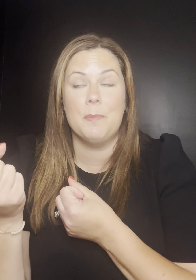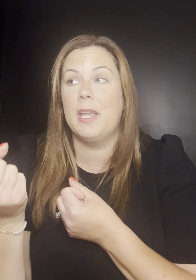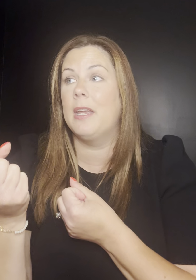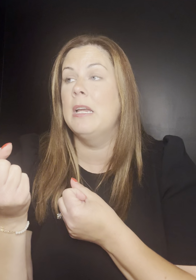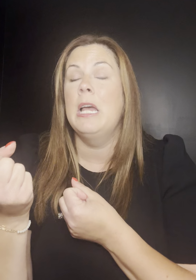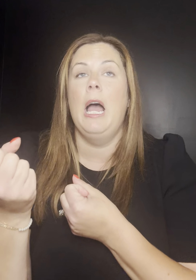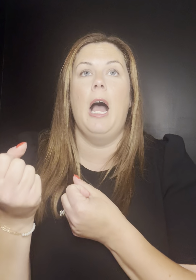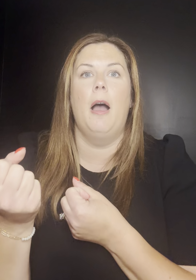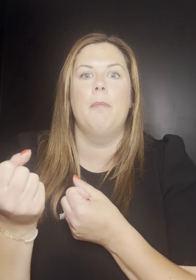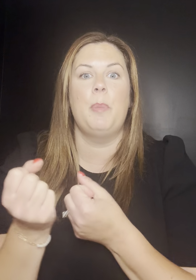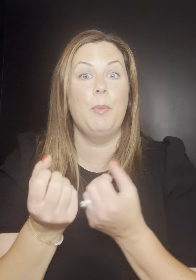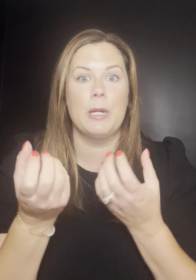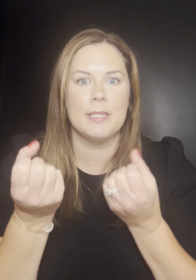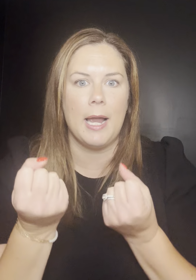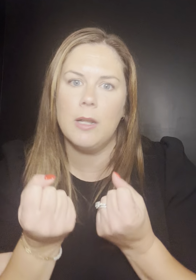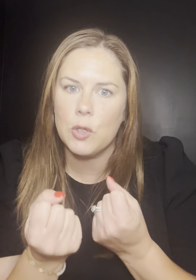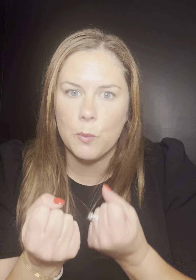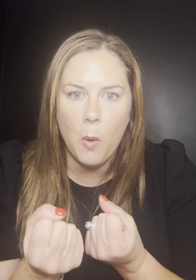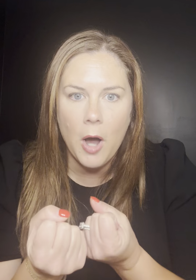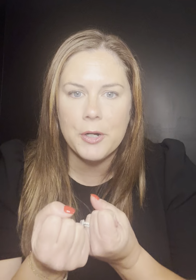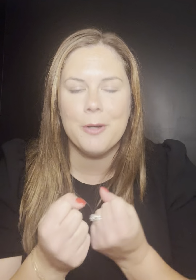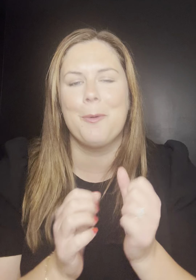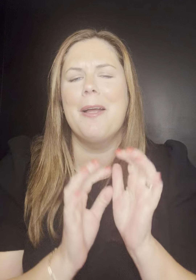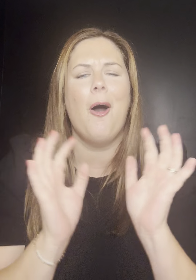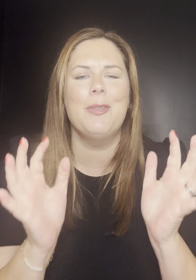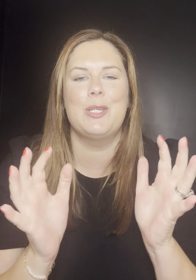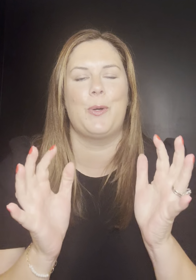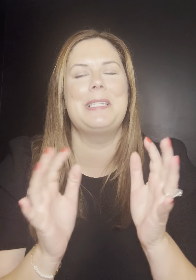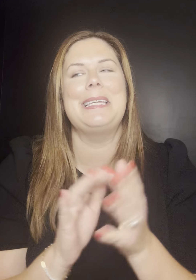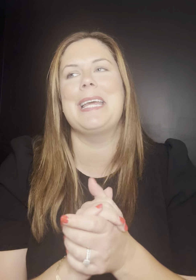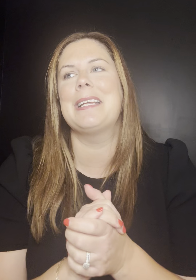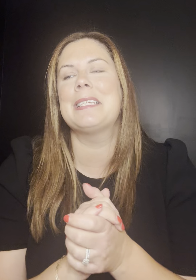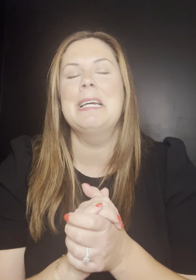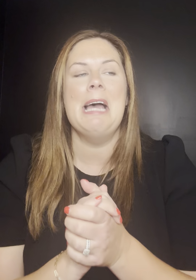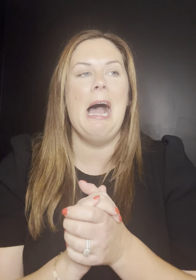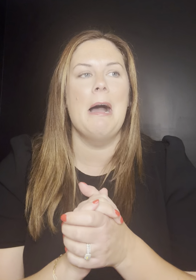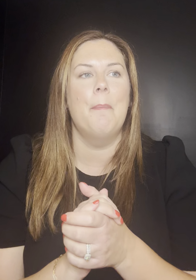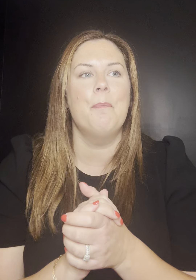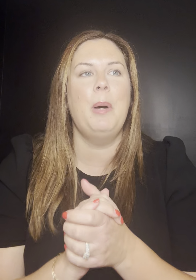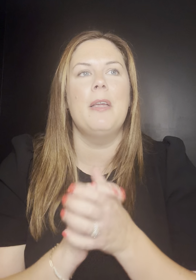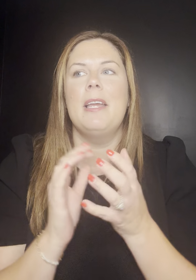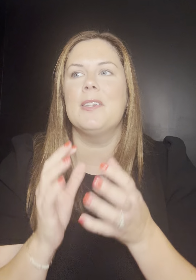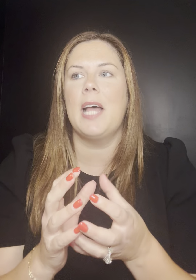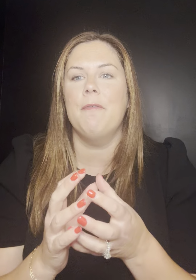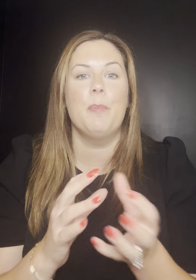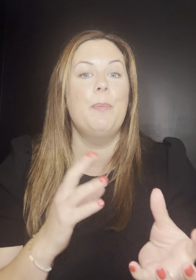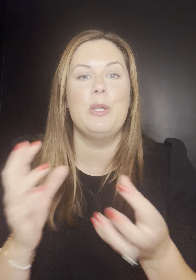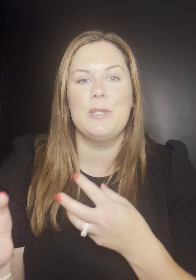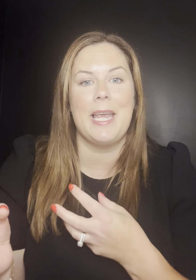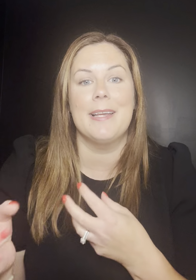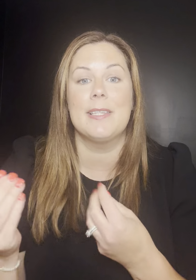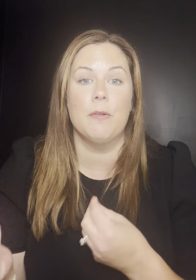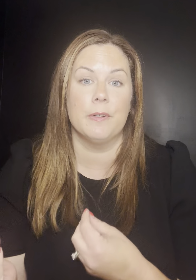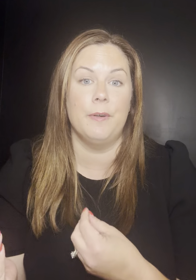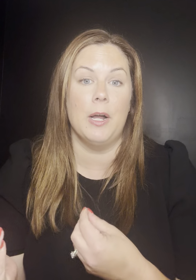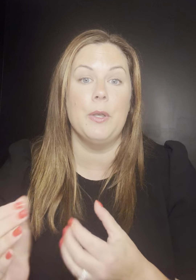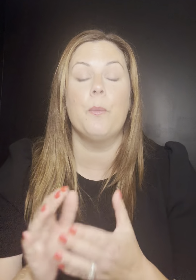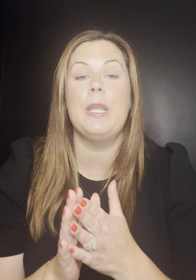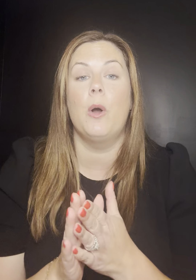something. People can sign underwater, right? All these crazy things. But aside from people using ASL for fun, we know